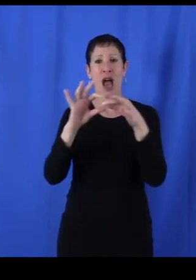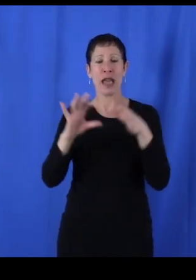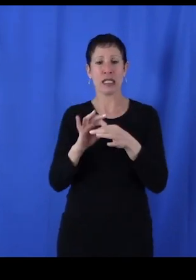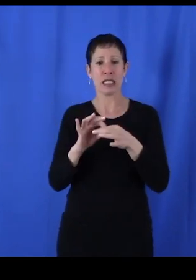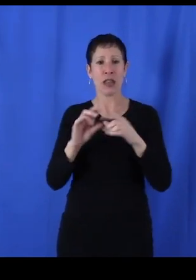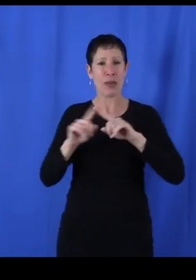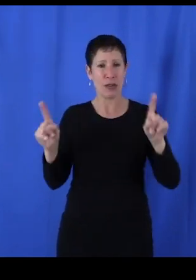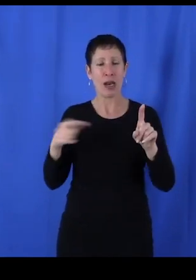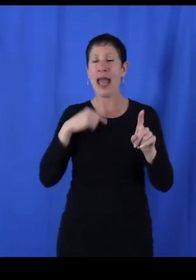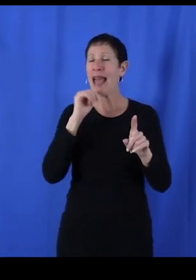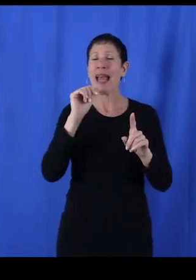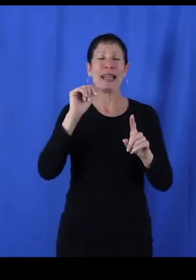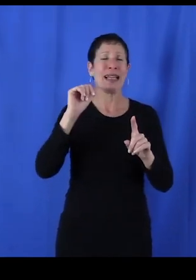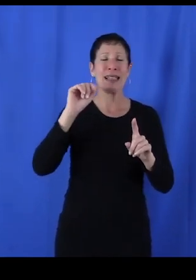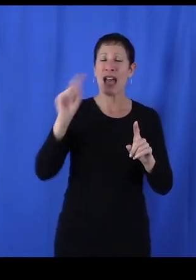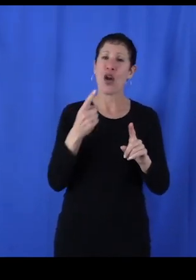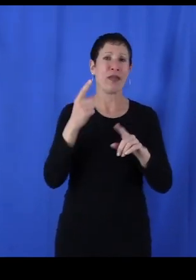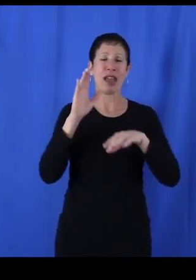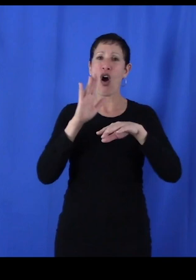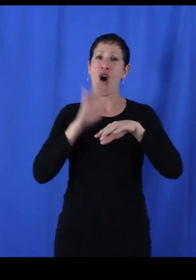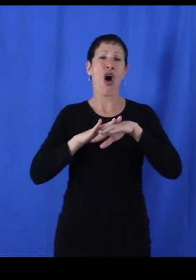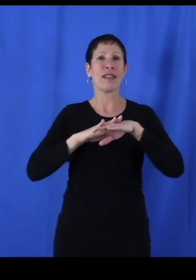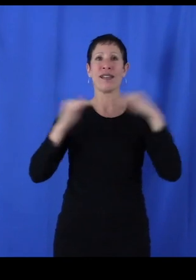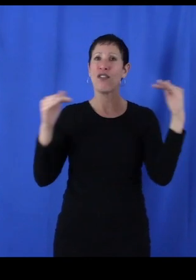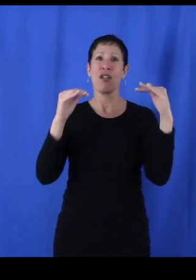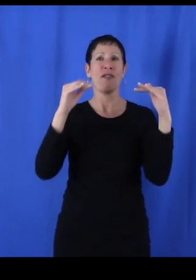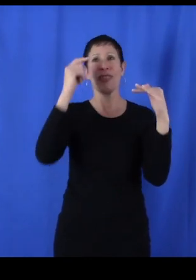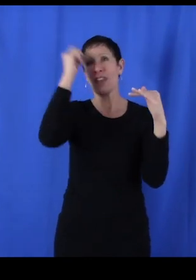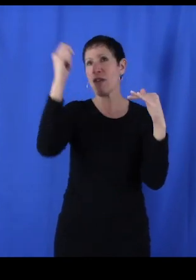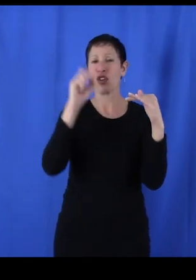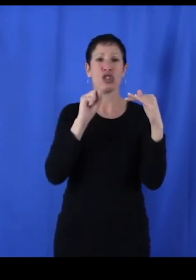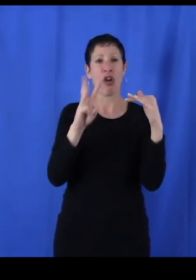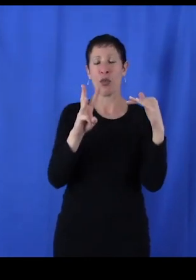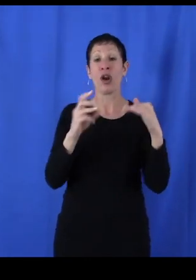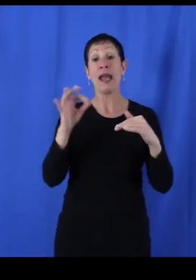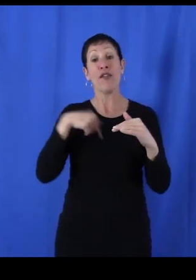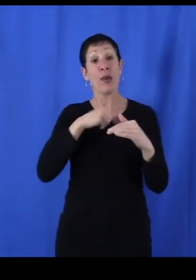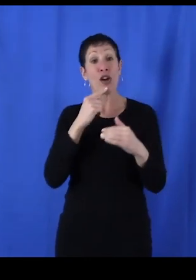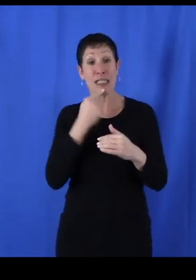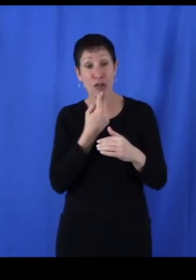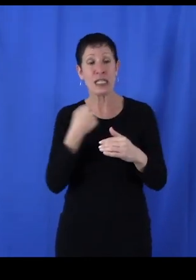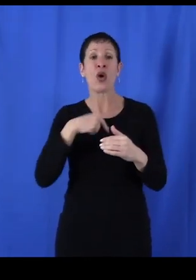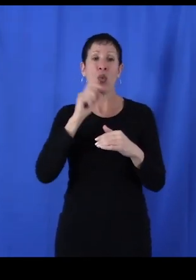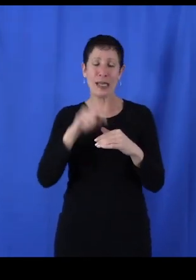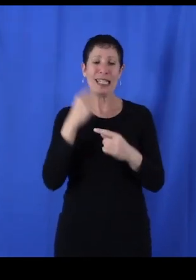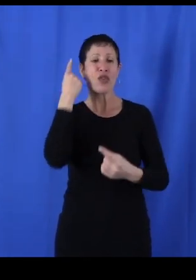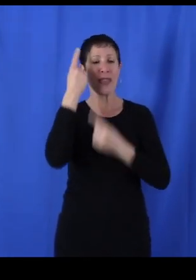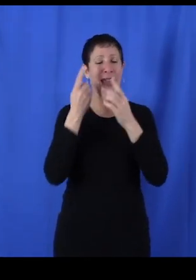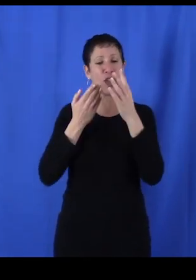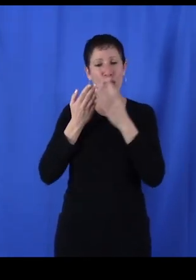sort of theoretical software level. If we're serious about this, we need to think